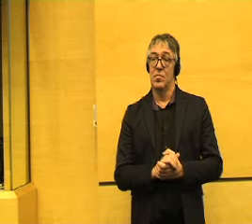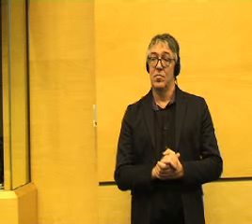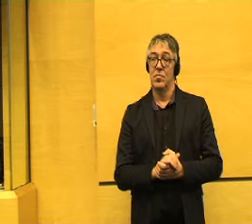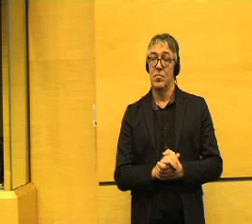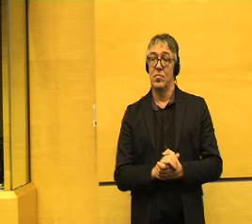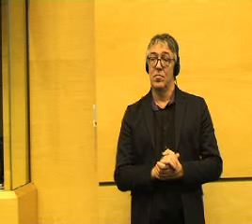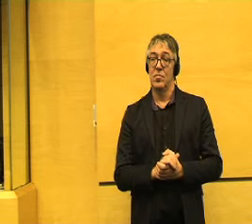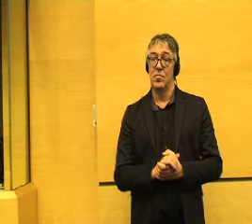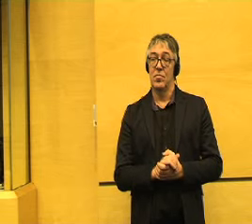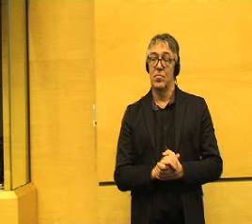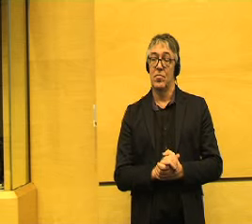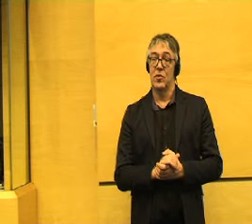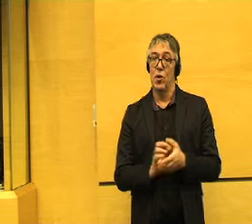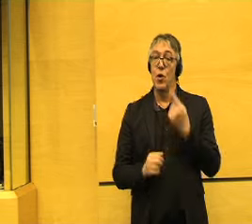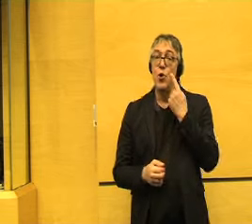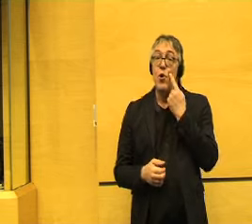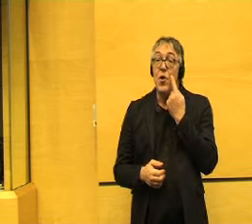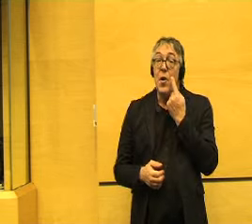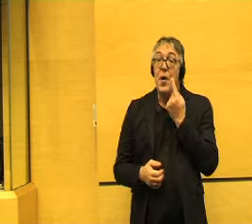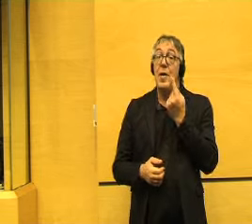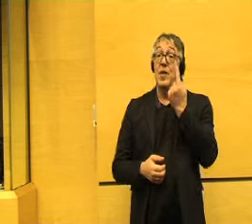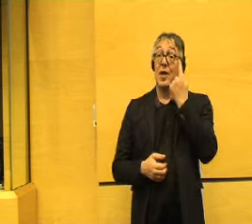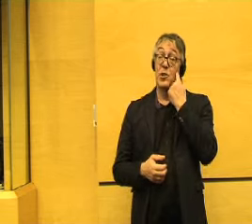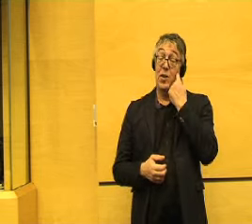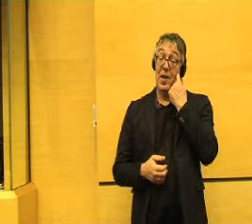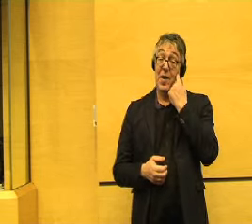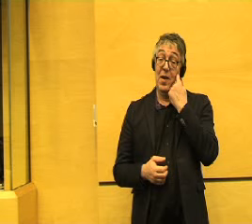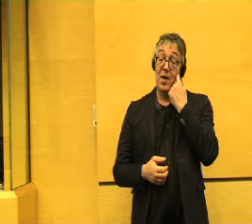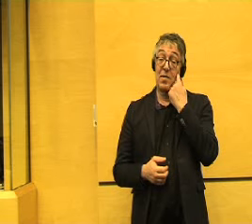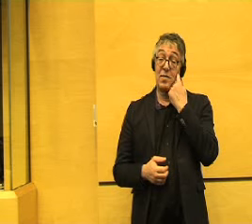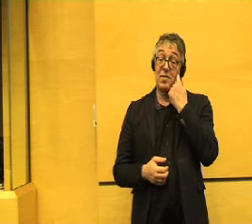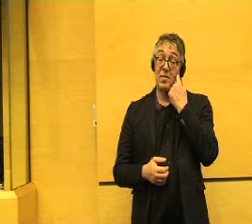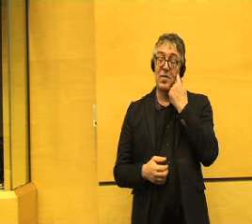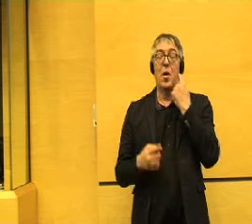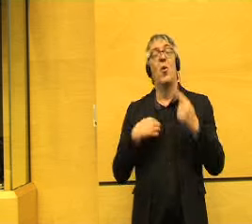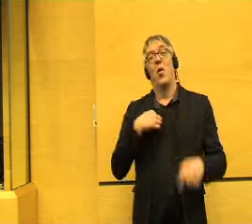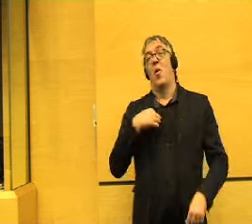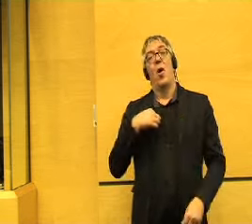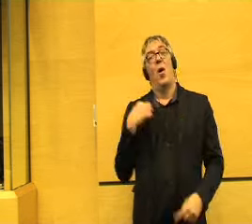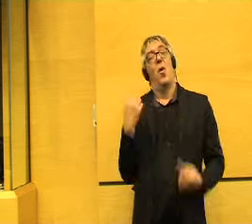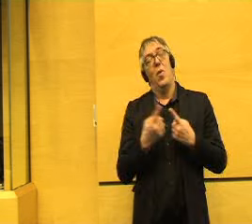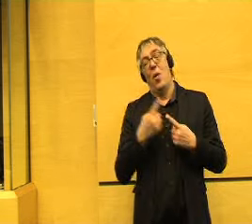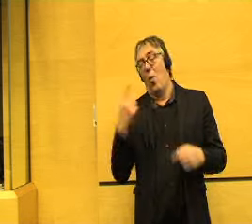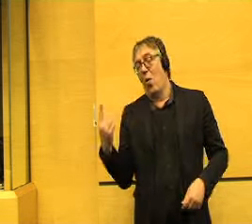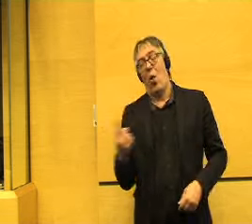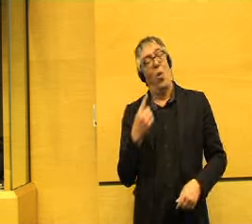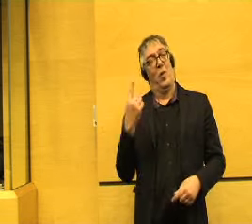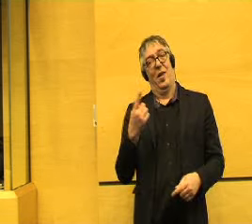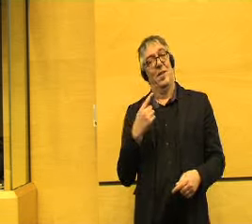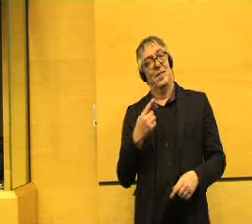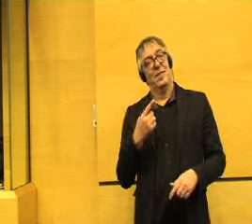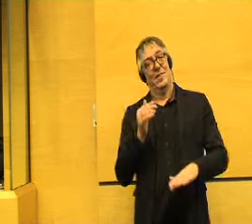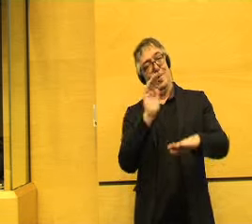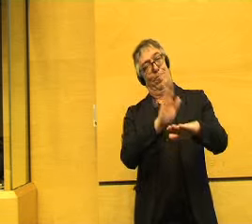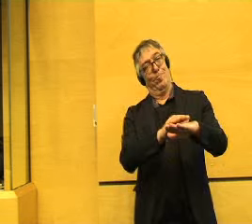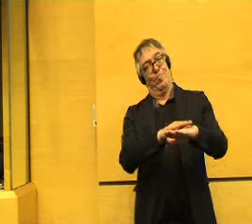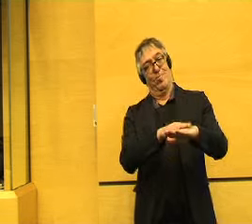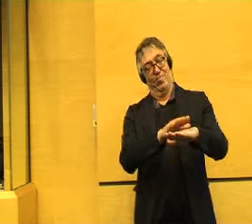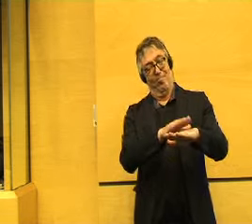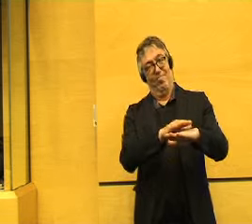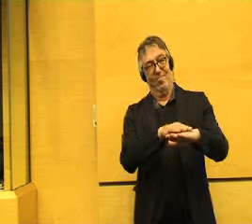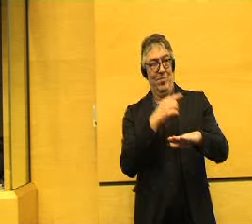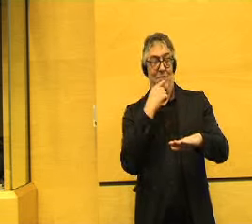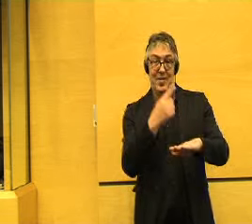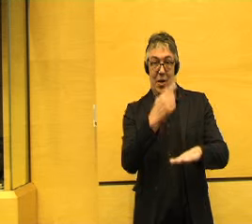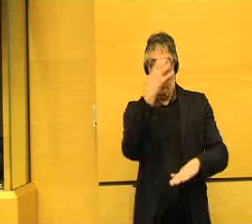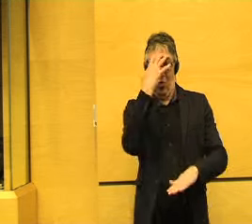that, and this is something that is always pointed out in interactive dialogues with countries, that primary prevention is